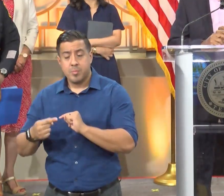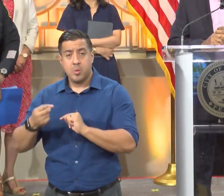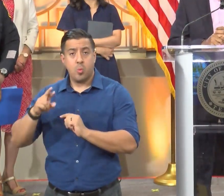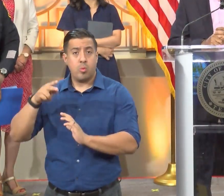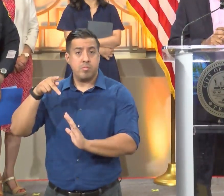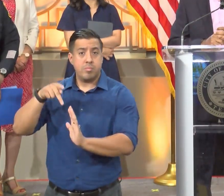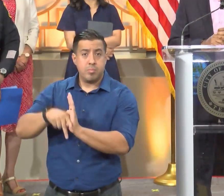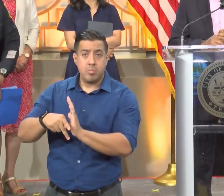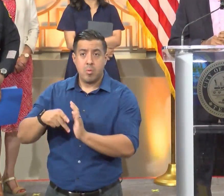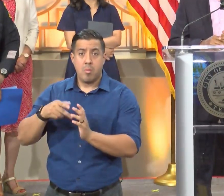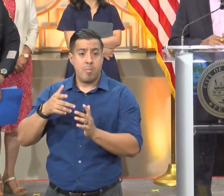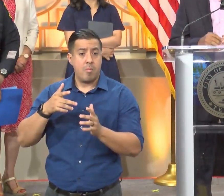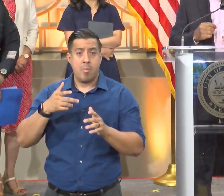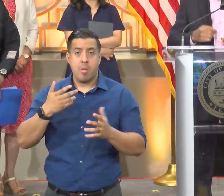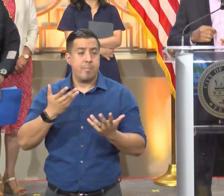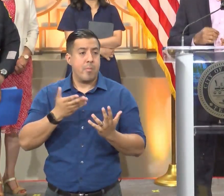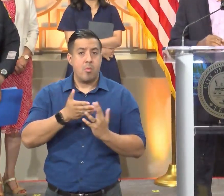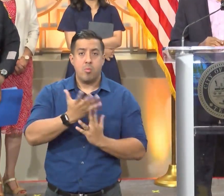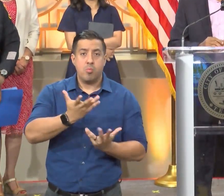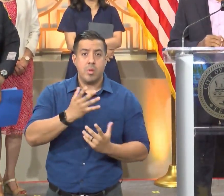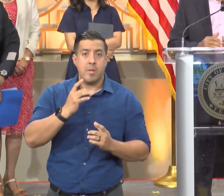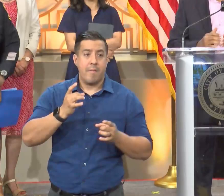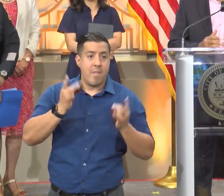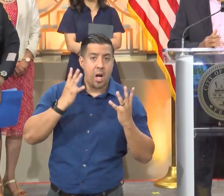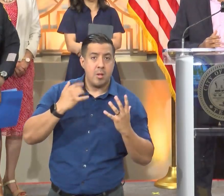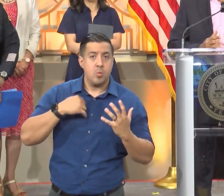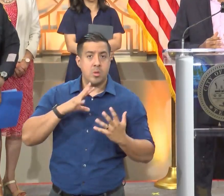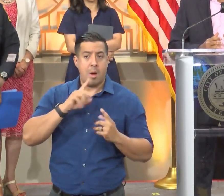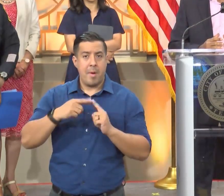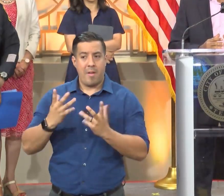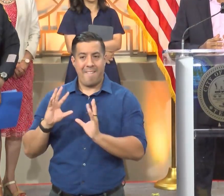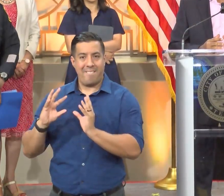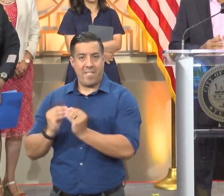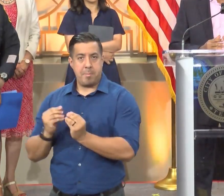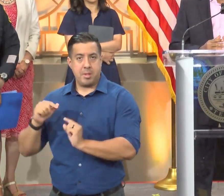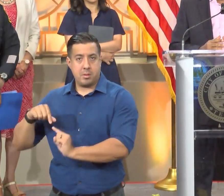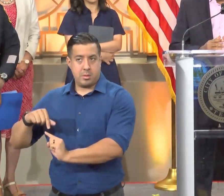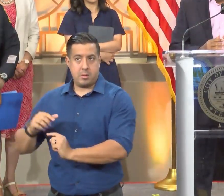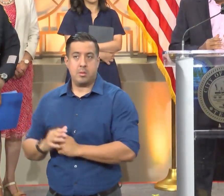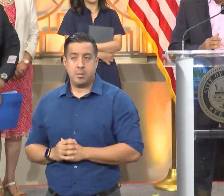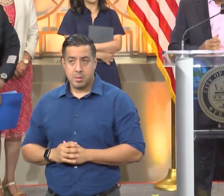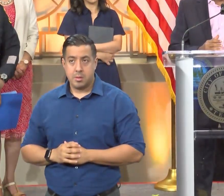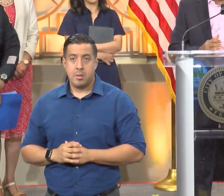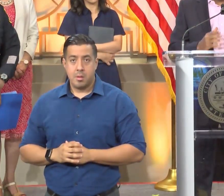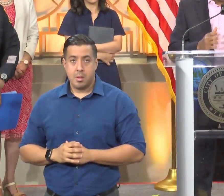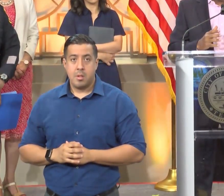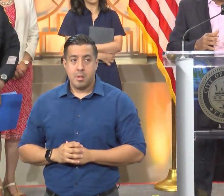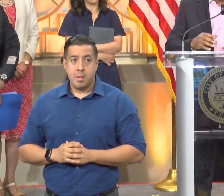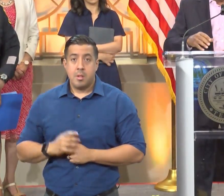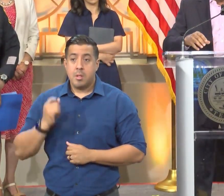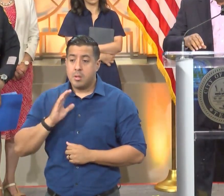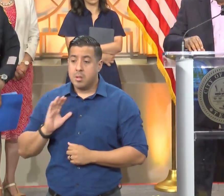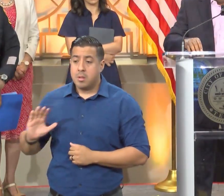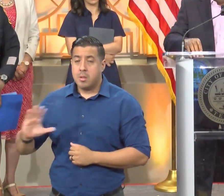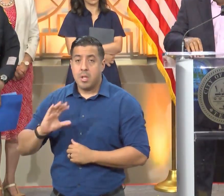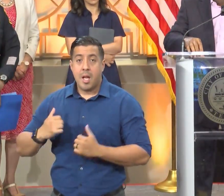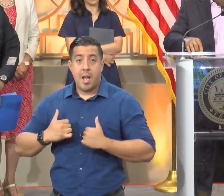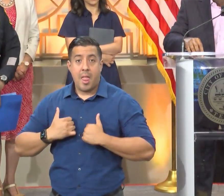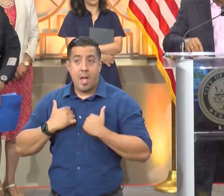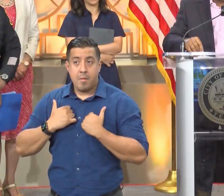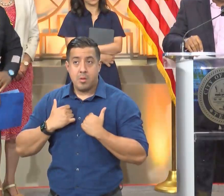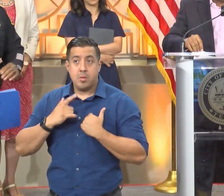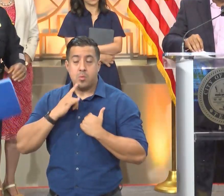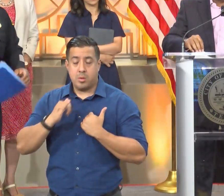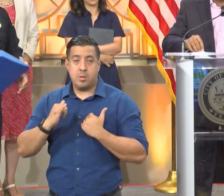killed through violence, that we are talking about families, and their lives have